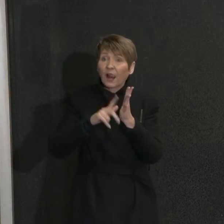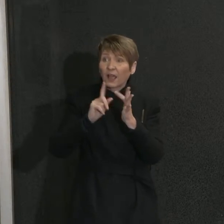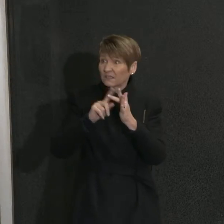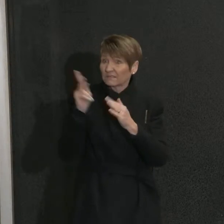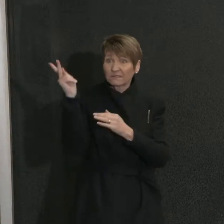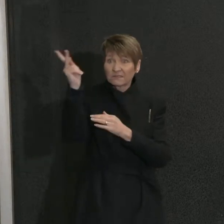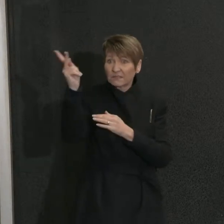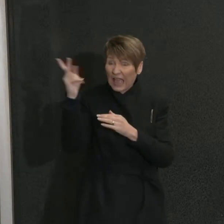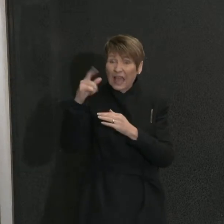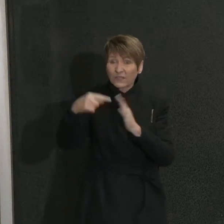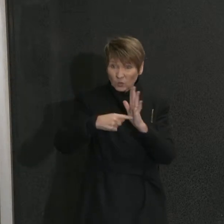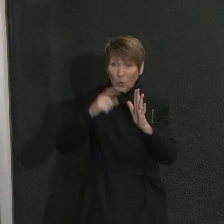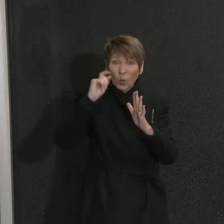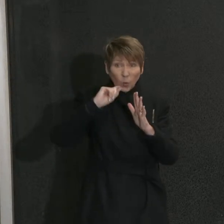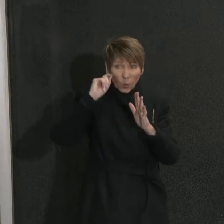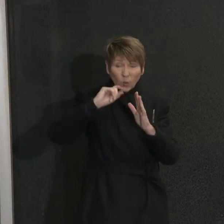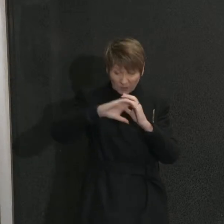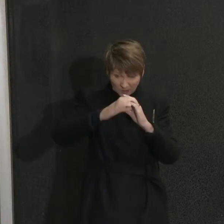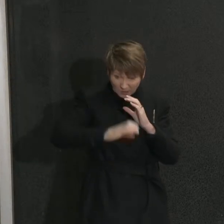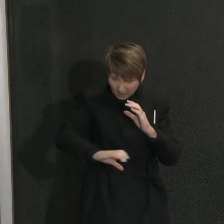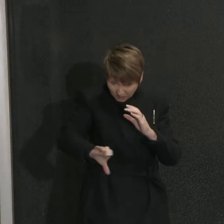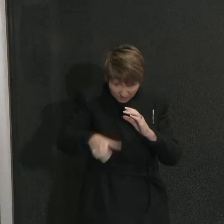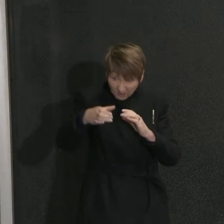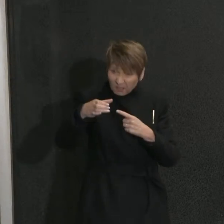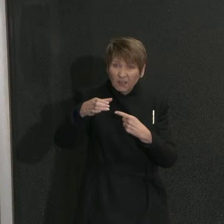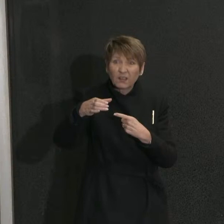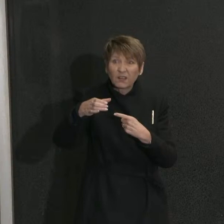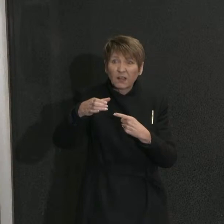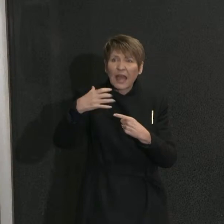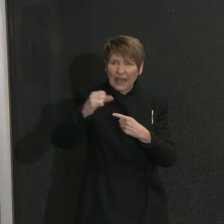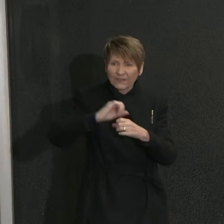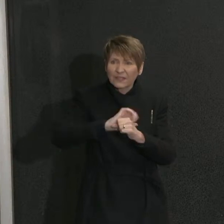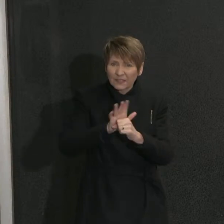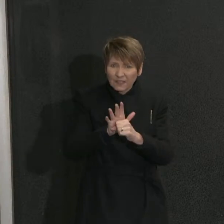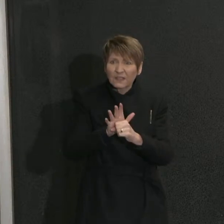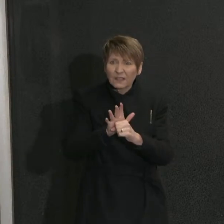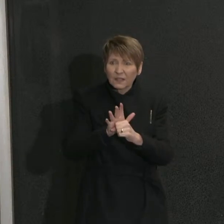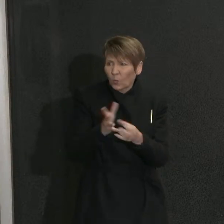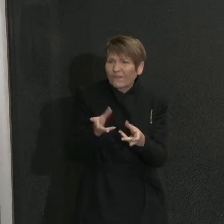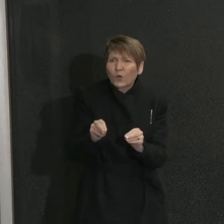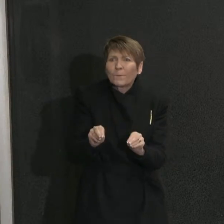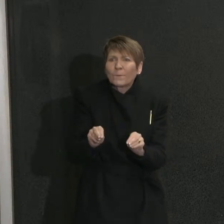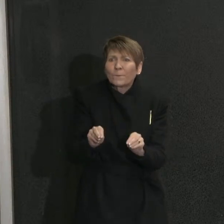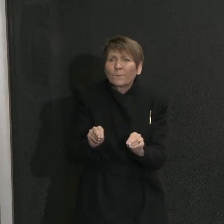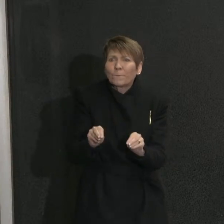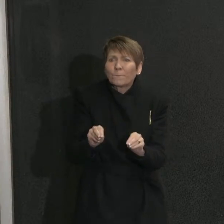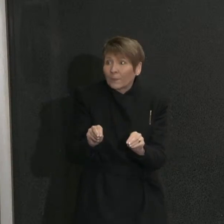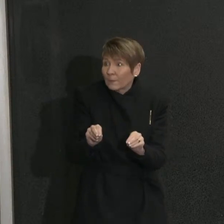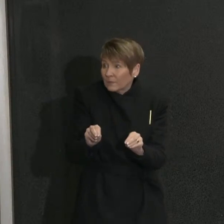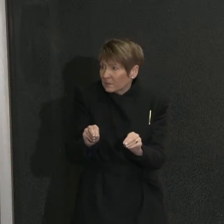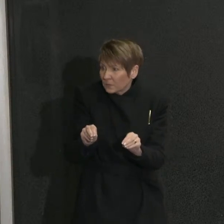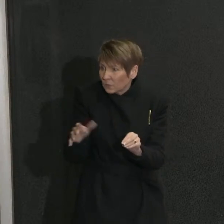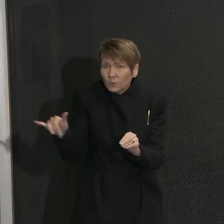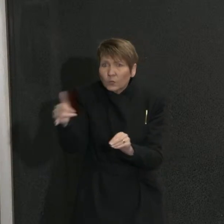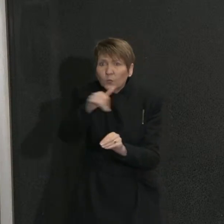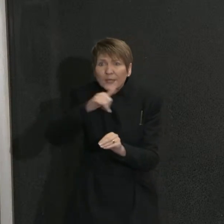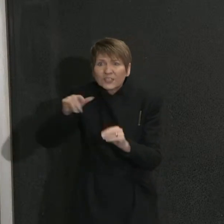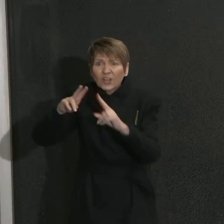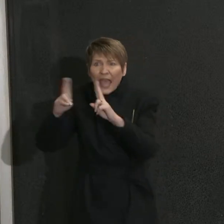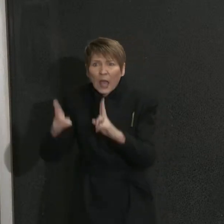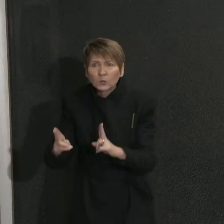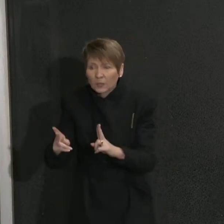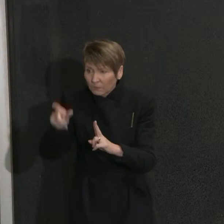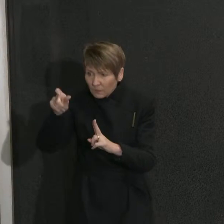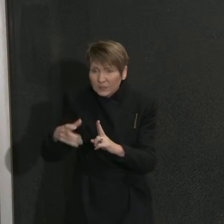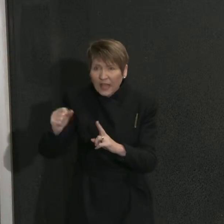What's more, the fact that we're dealing with mystery cases. We don't know where they are. We don't know where they are, and we don't know where they've been, and we don't know who they may well have infected.